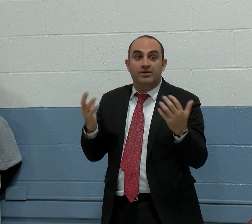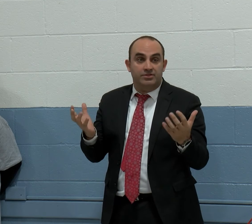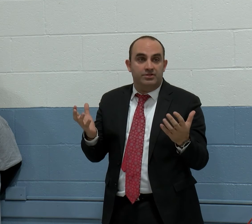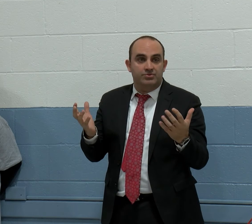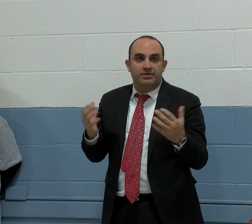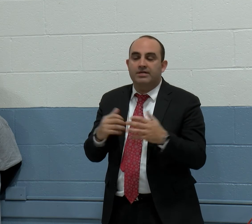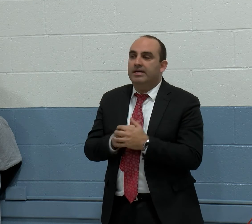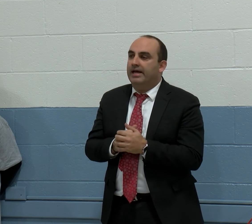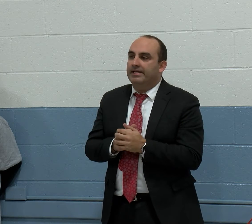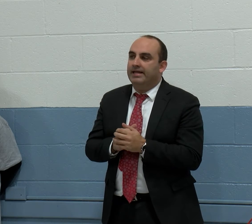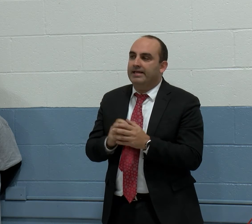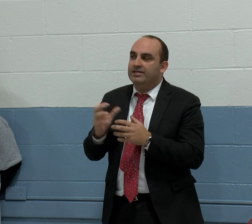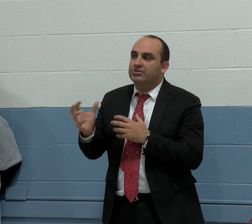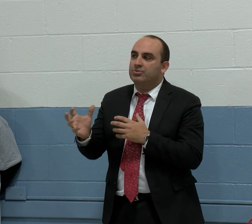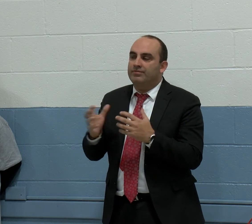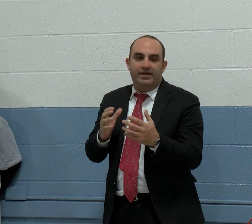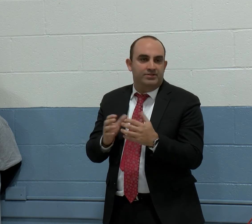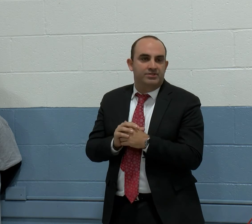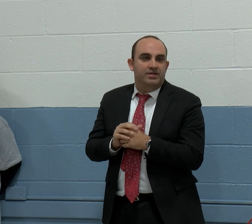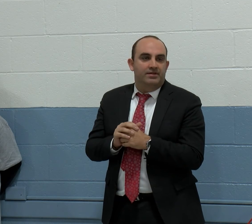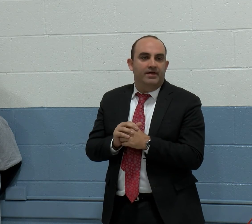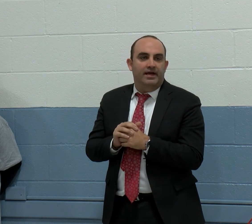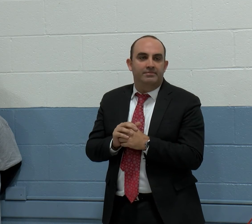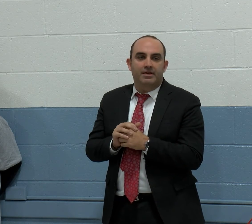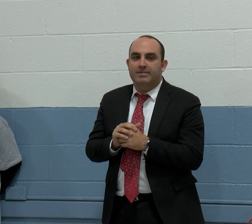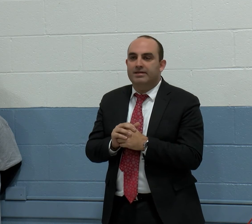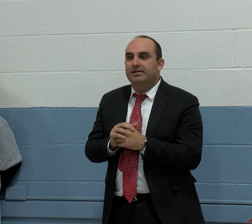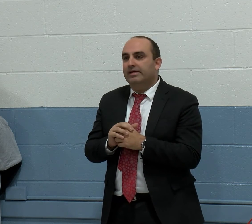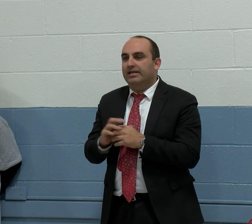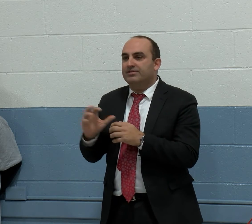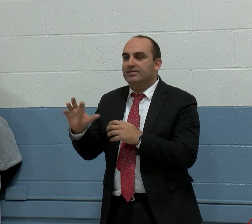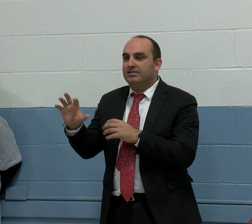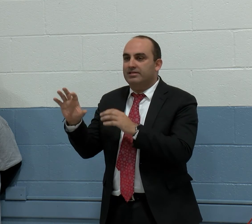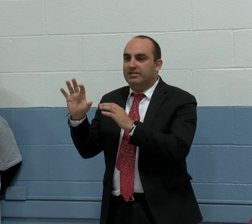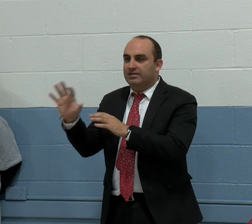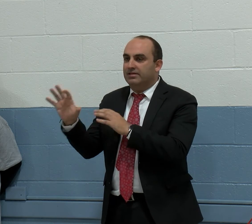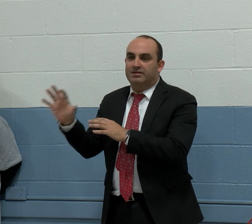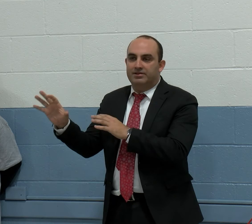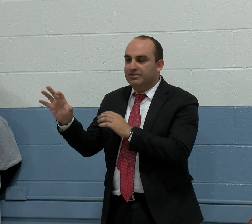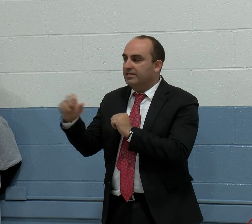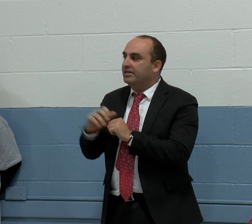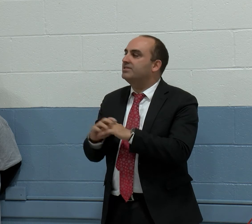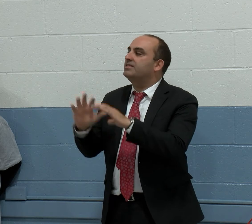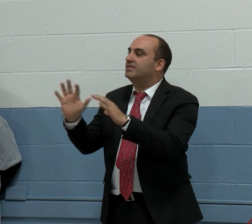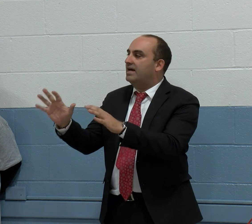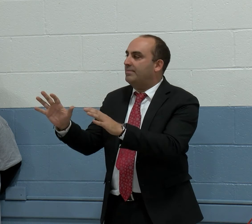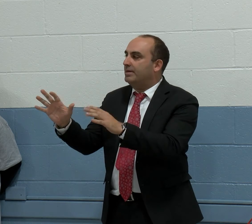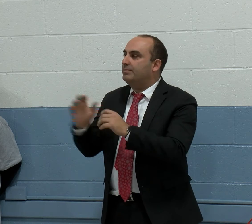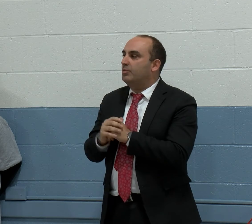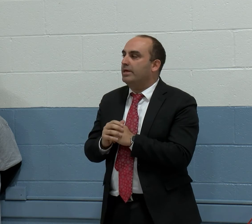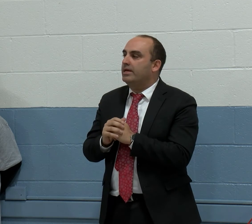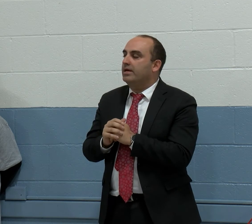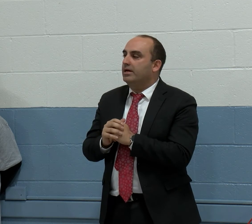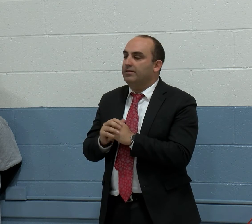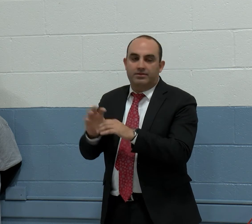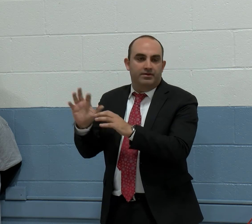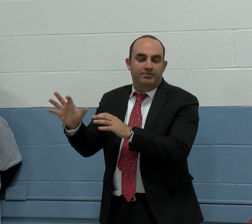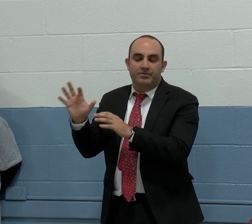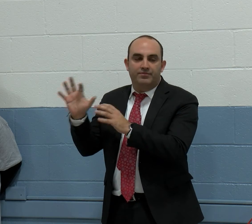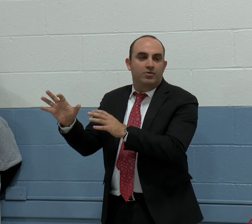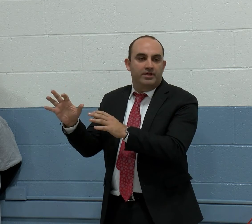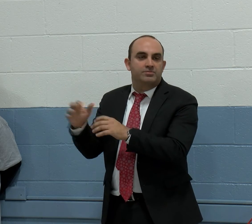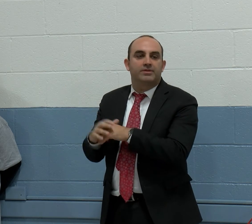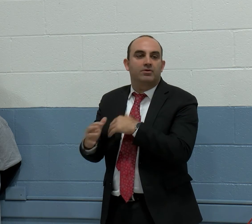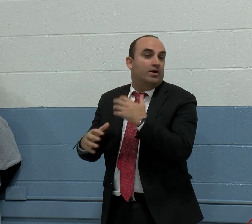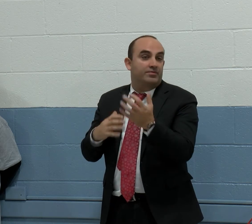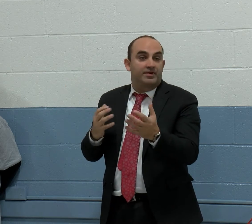families across the district and getting into events that maybe it isn't the topic, but